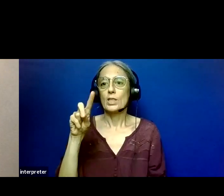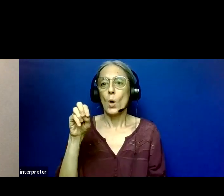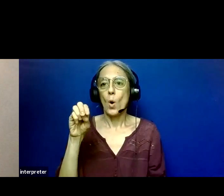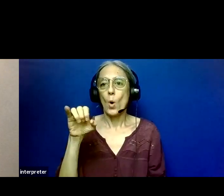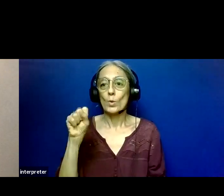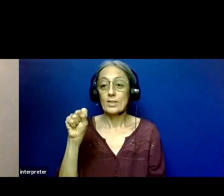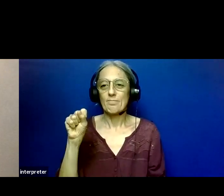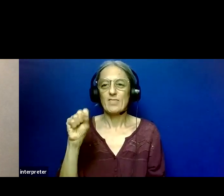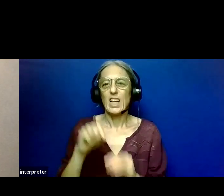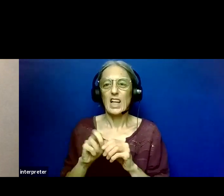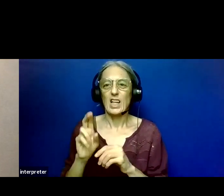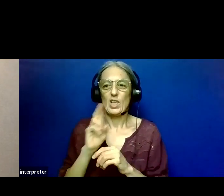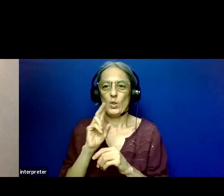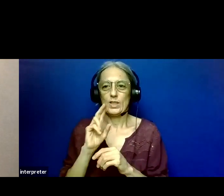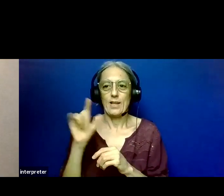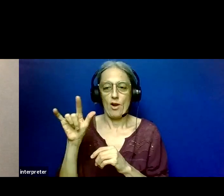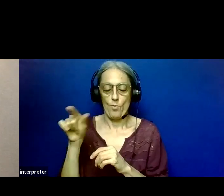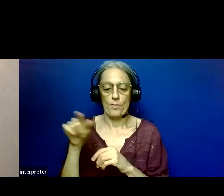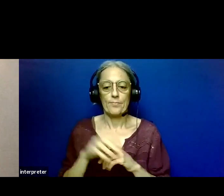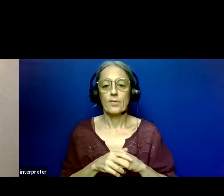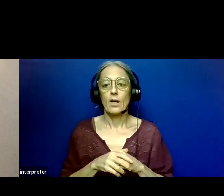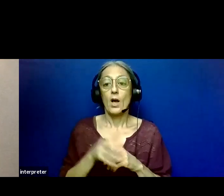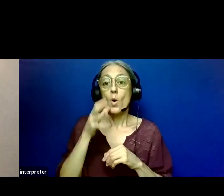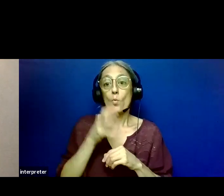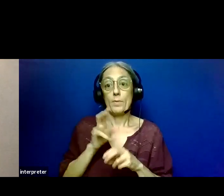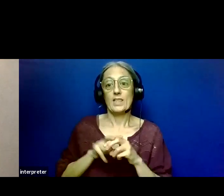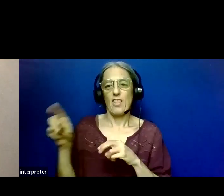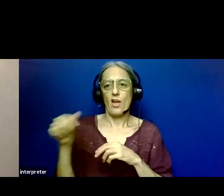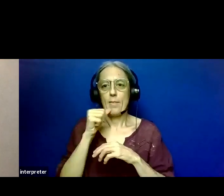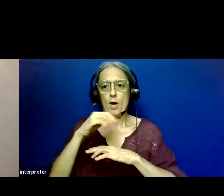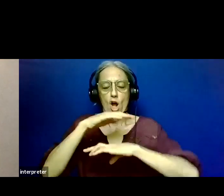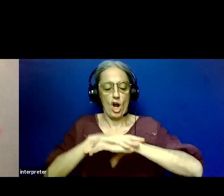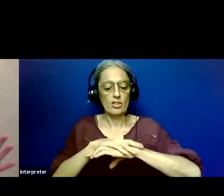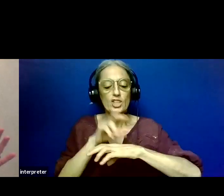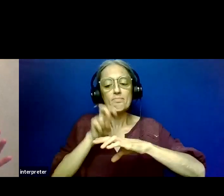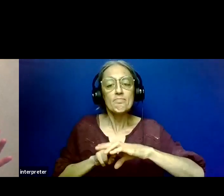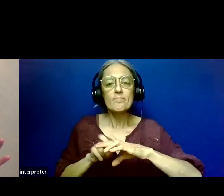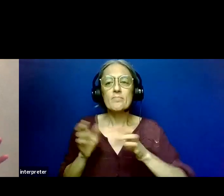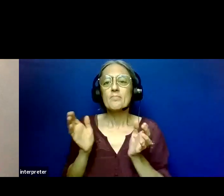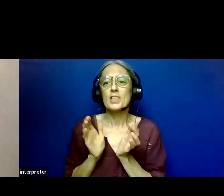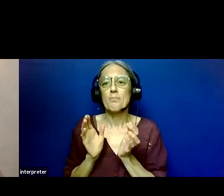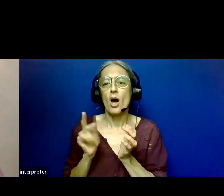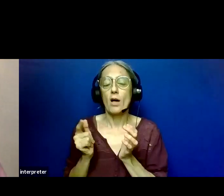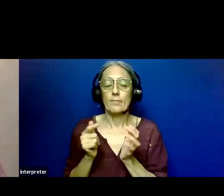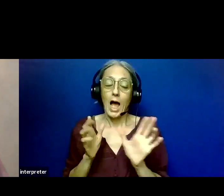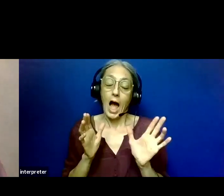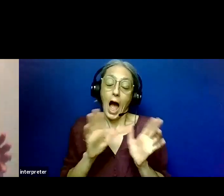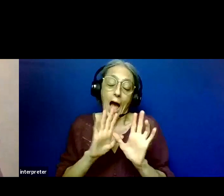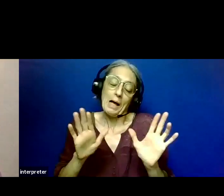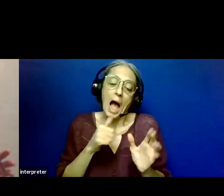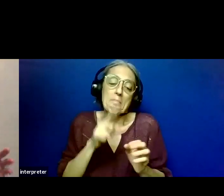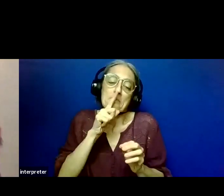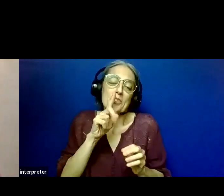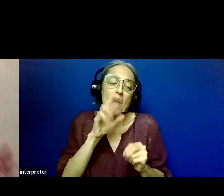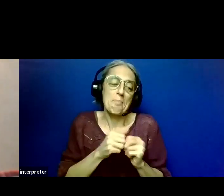airport. And there was a woman sitting at the bar, and she had her little dog, and I guess little dogs, on